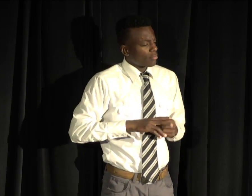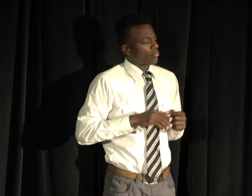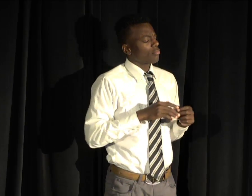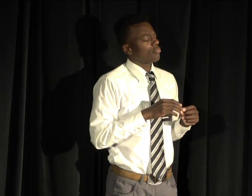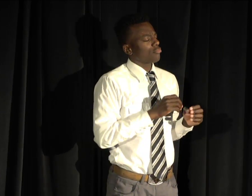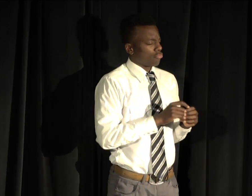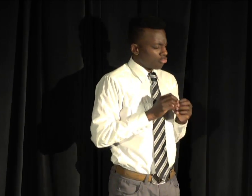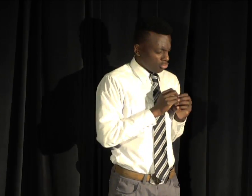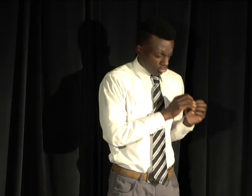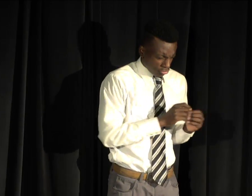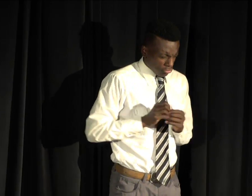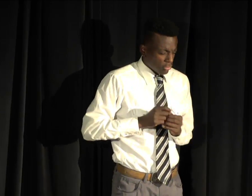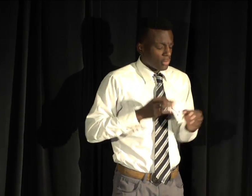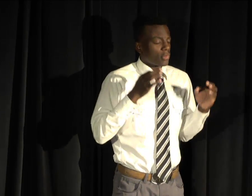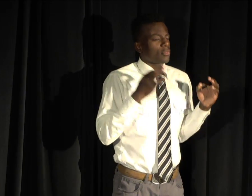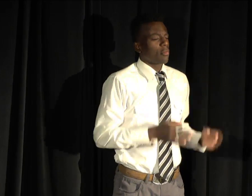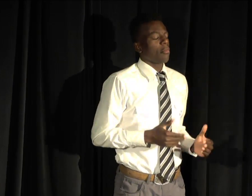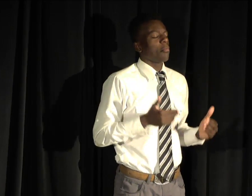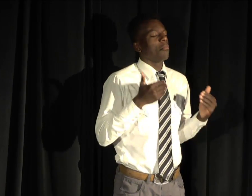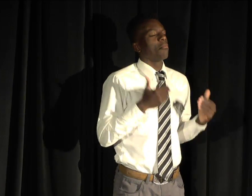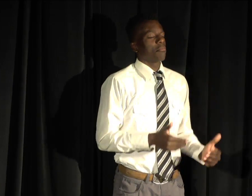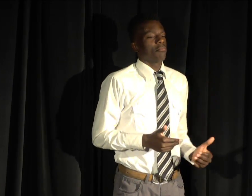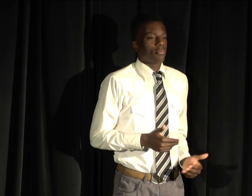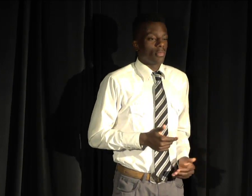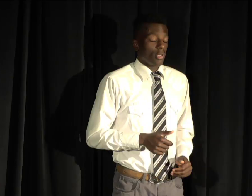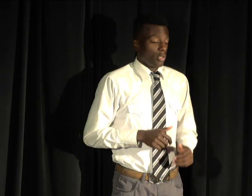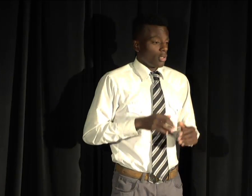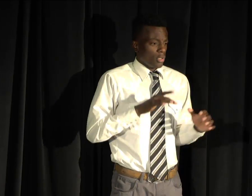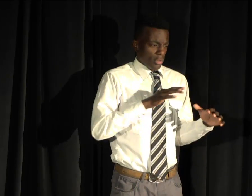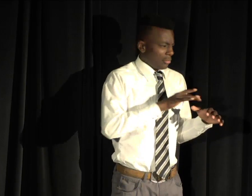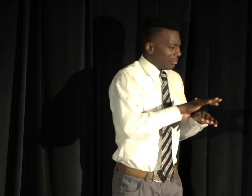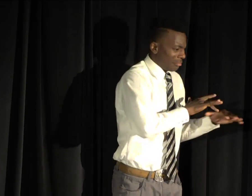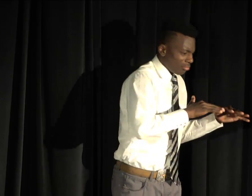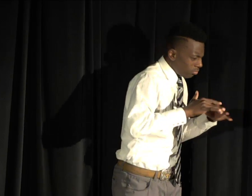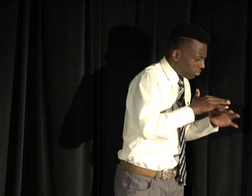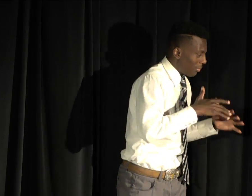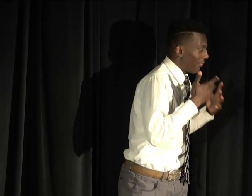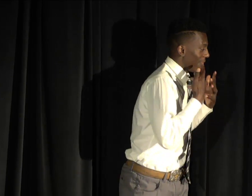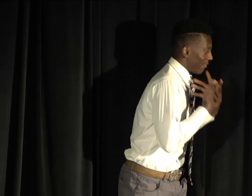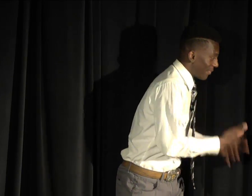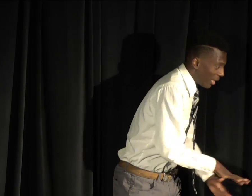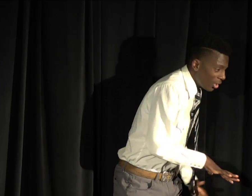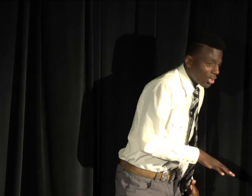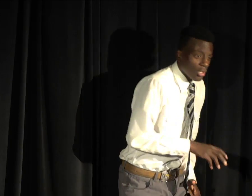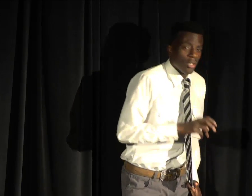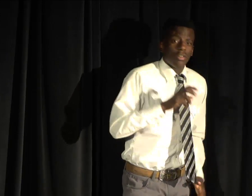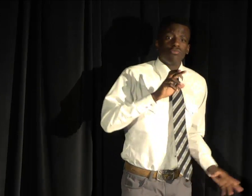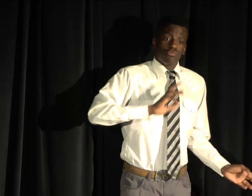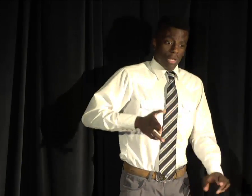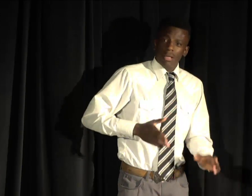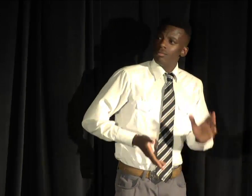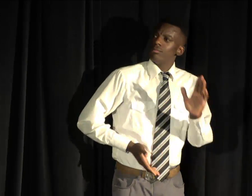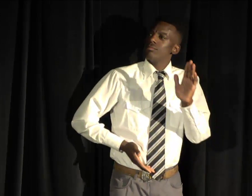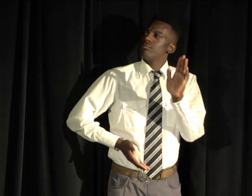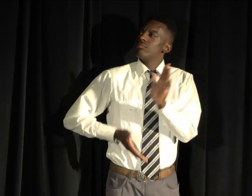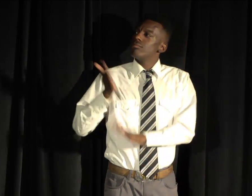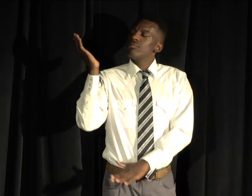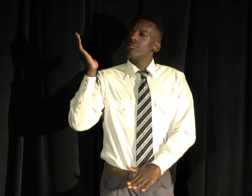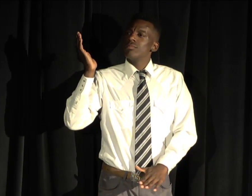in another area. So they decided, get everything at home, all set to go so they could go out